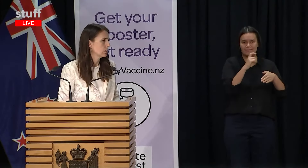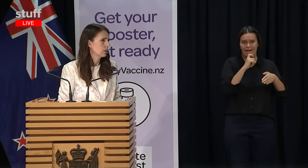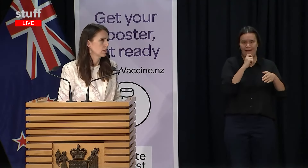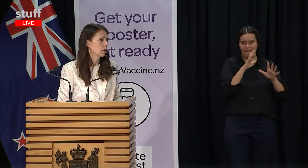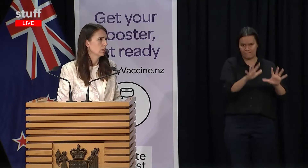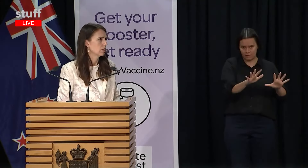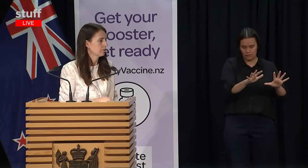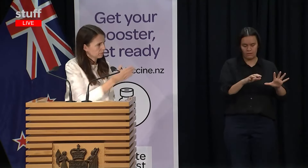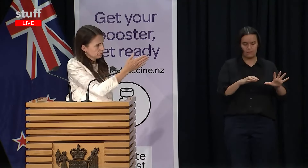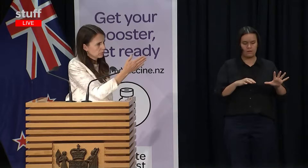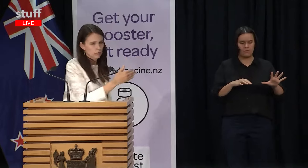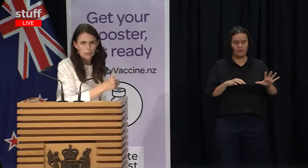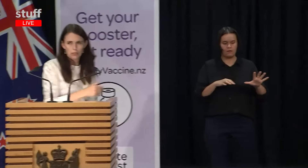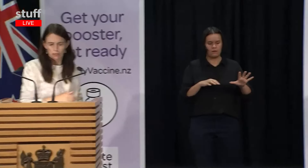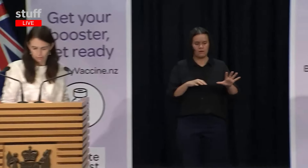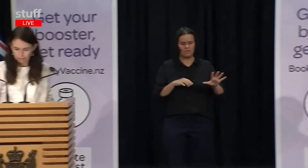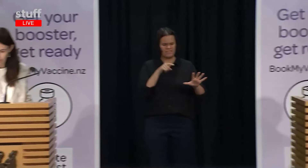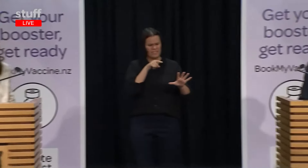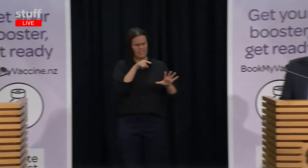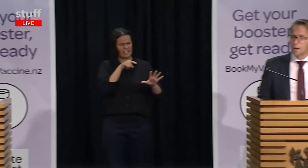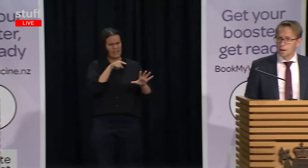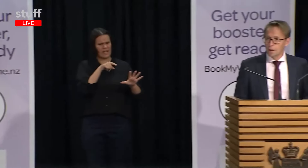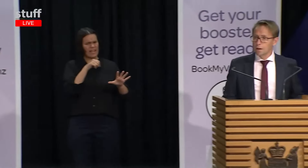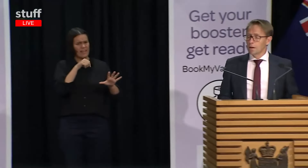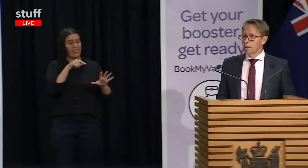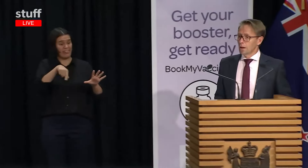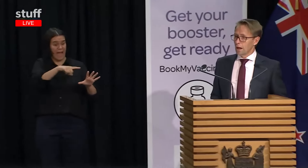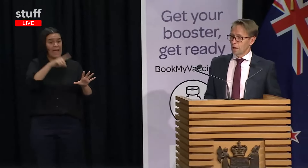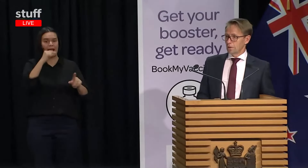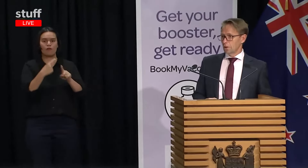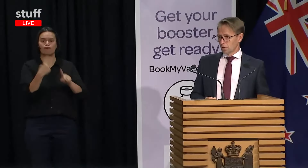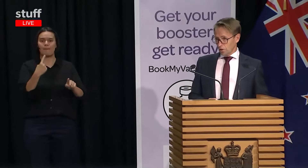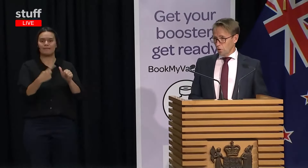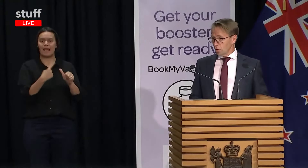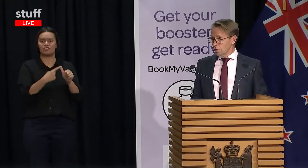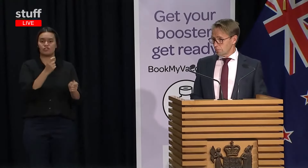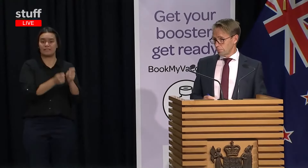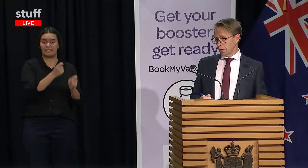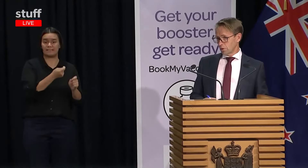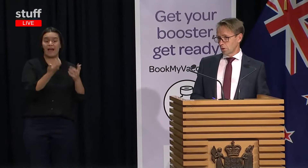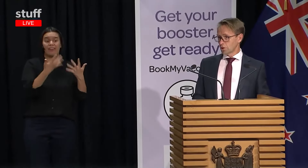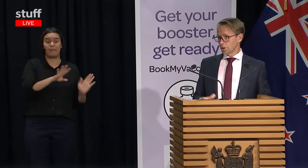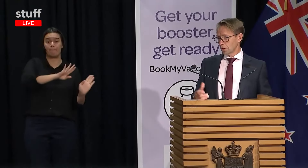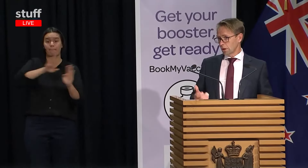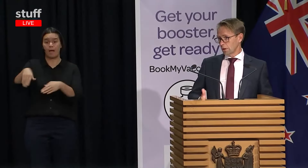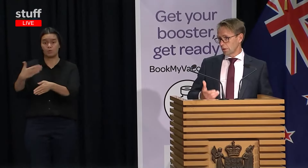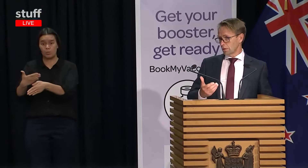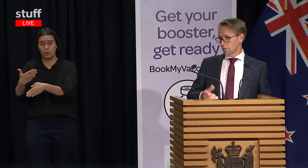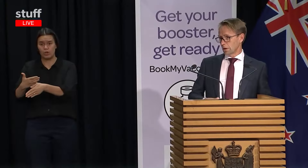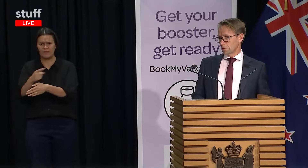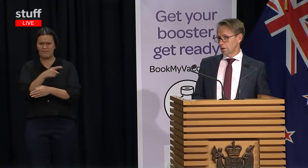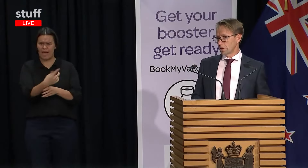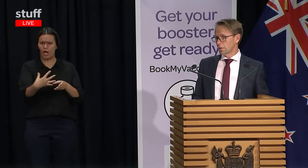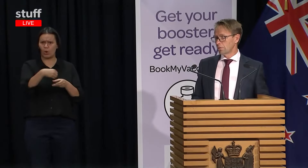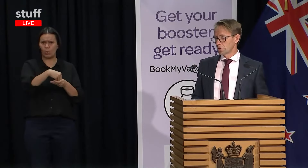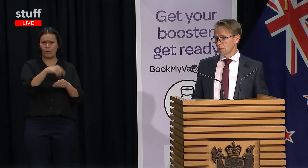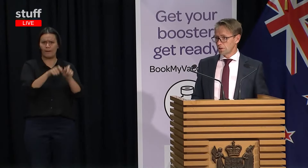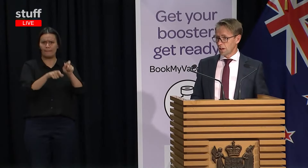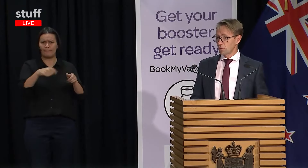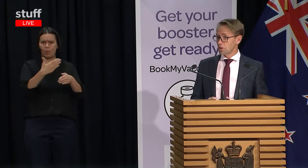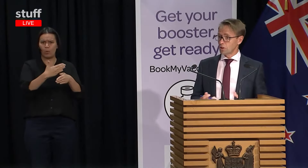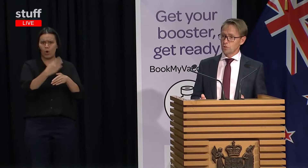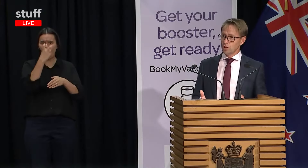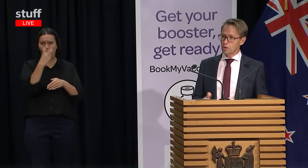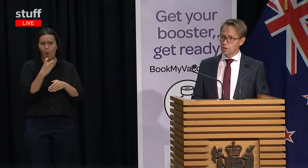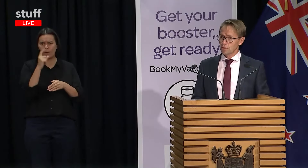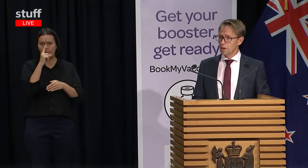it cover health workers, including health workers at care homes? I'll let Dr. Yes, it could, but acknowledging that care facilities,